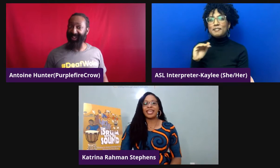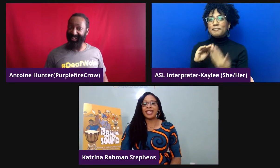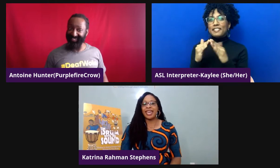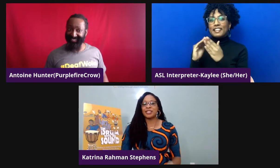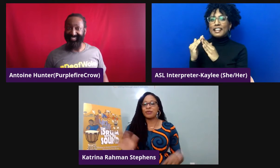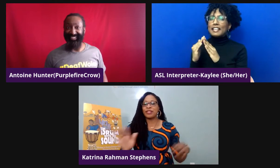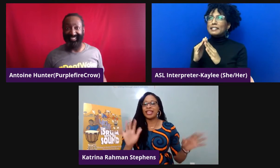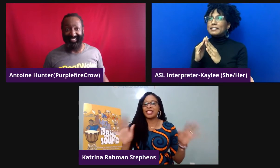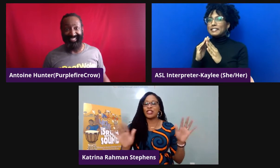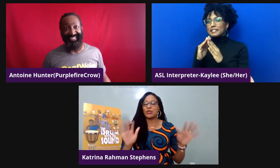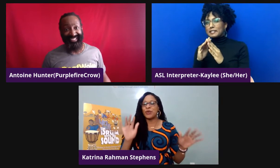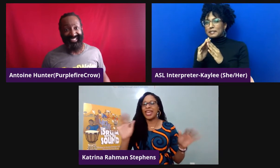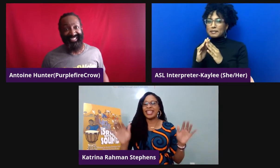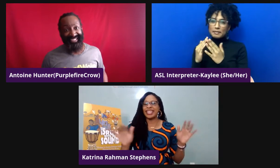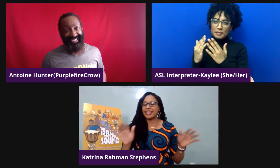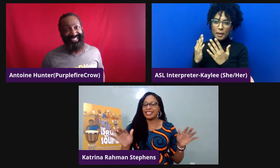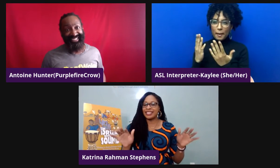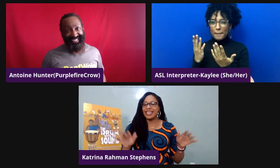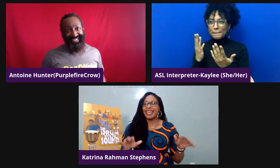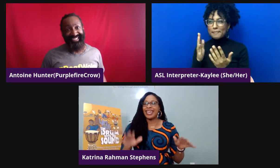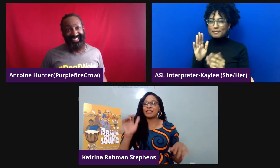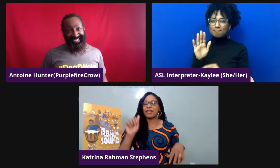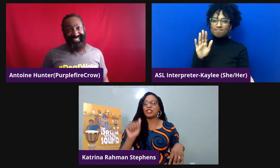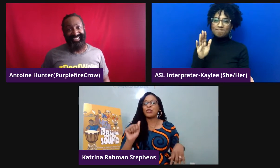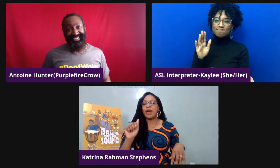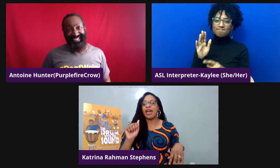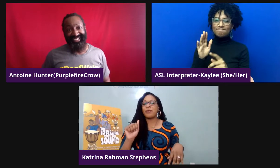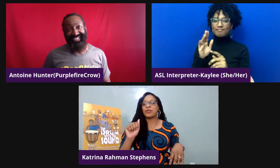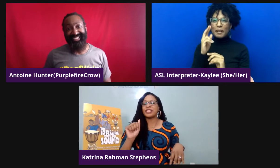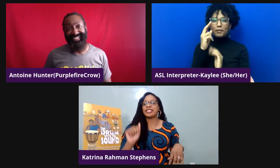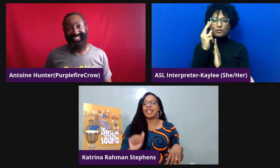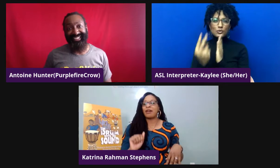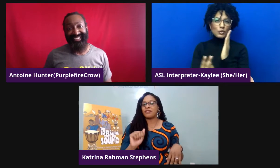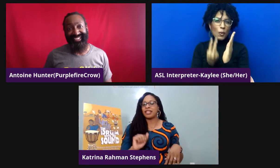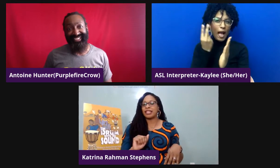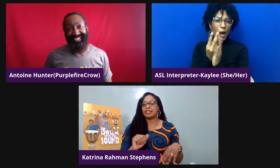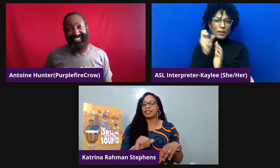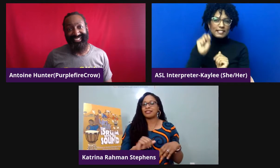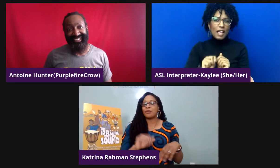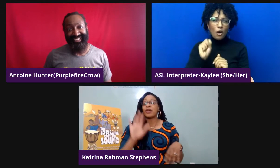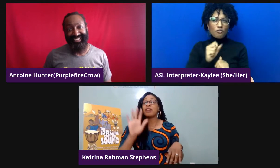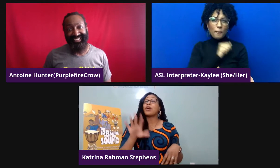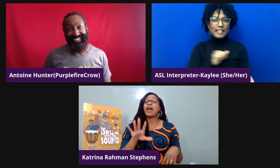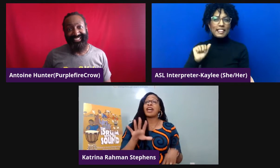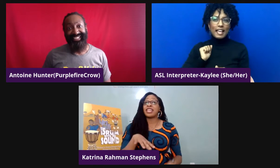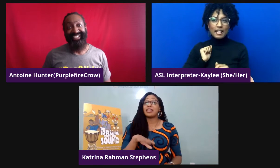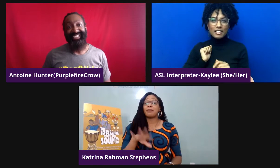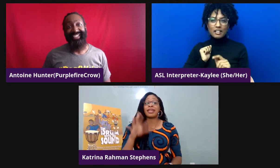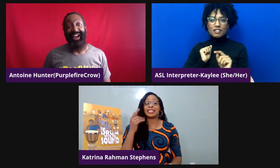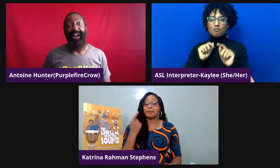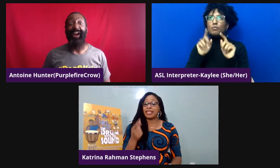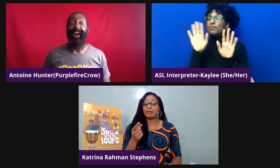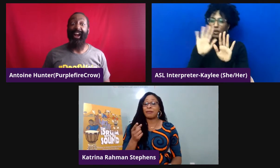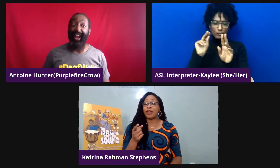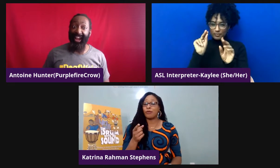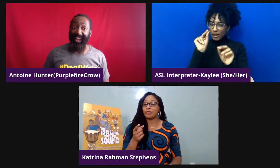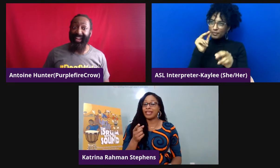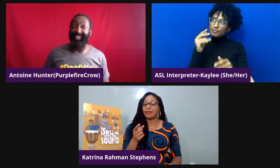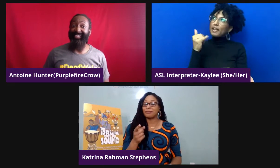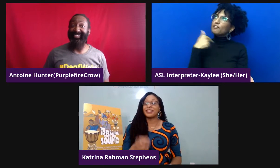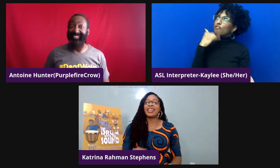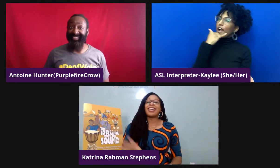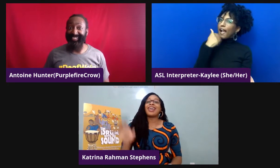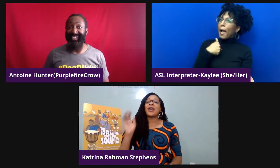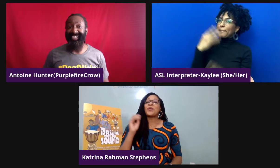I would say, as we relate to Atlanta, it's about 2 hours south of Atlanta. Well, no, I take that back because I'm thinking about my